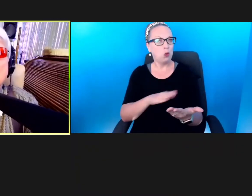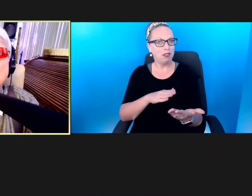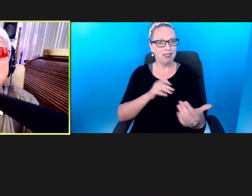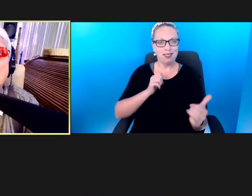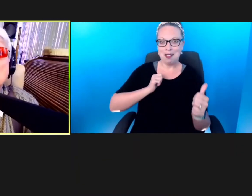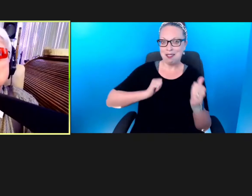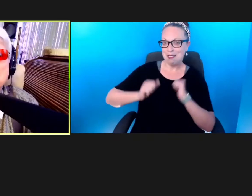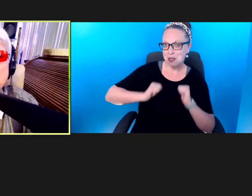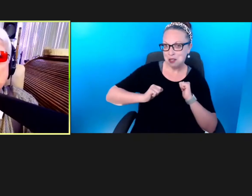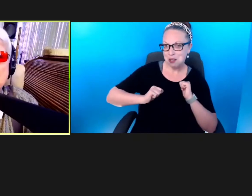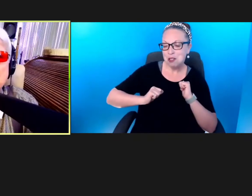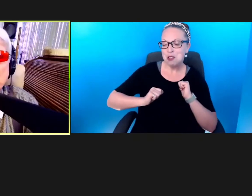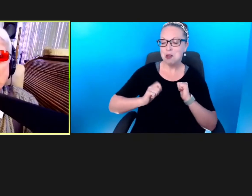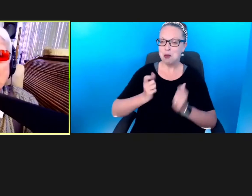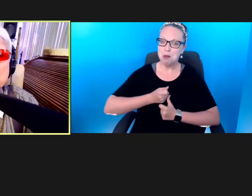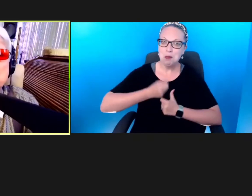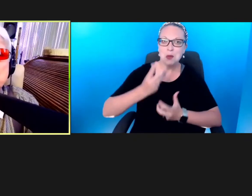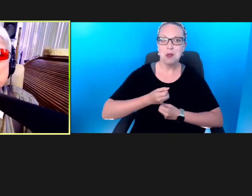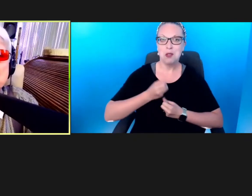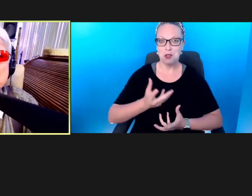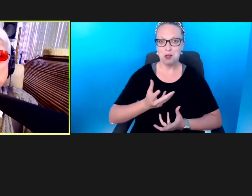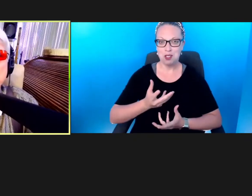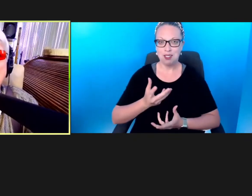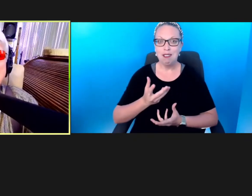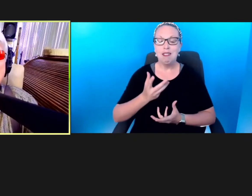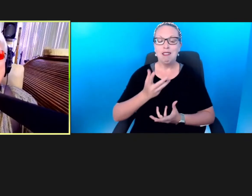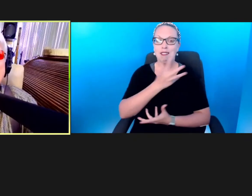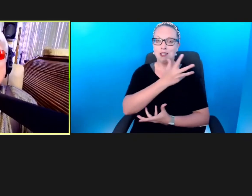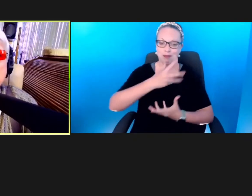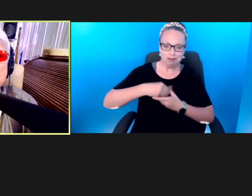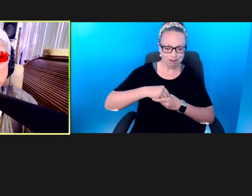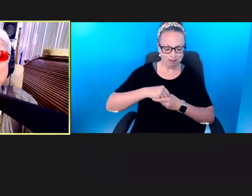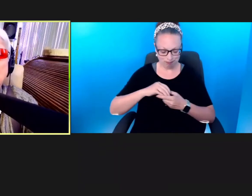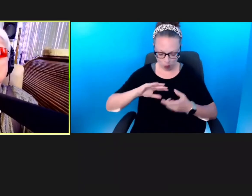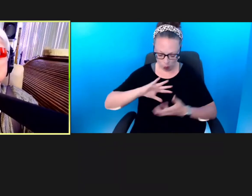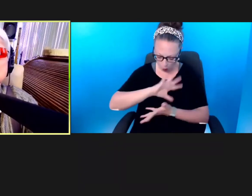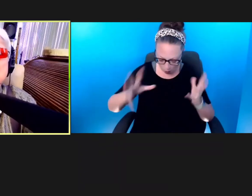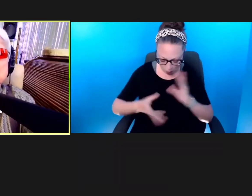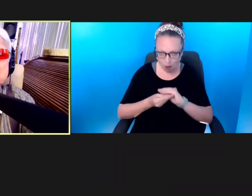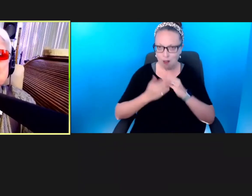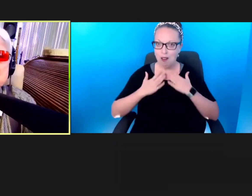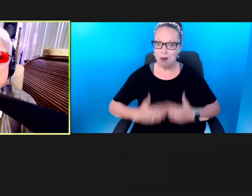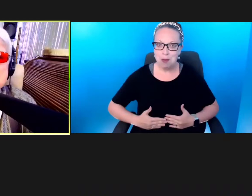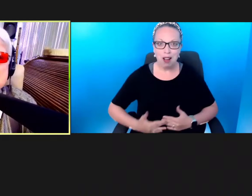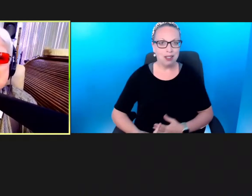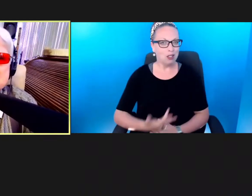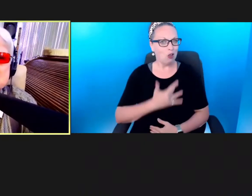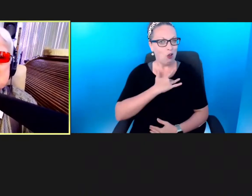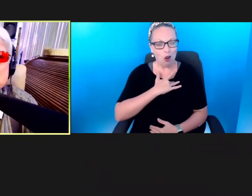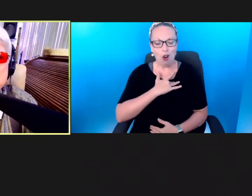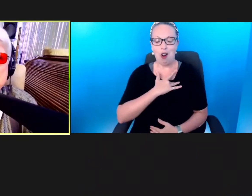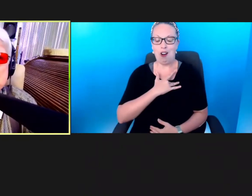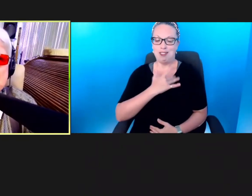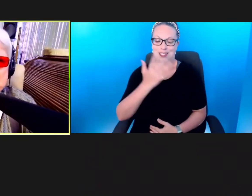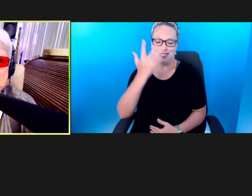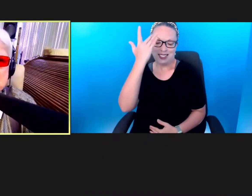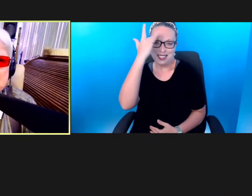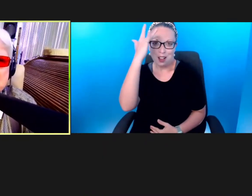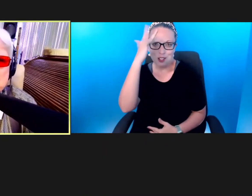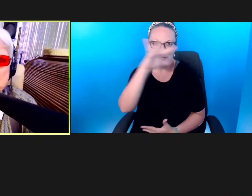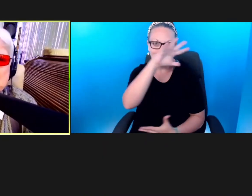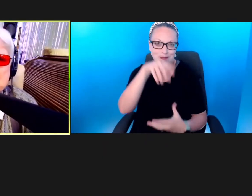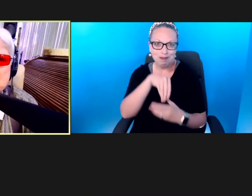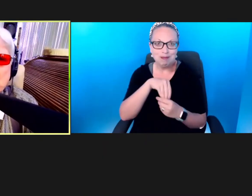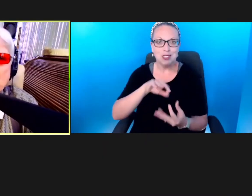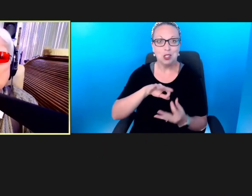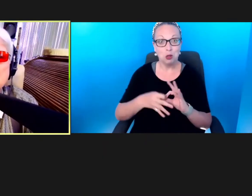theater or poetry, and you put your whole body, your whole heart intelligence into the interpretation.